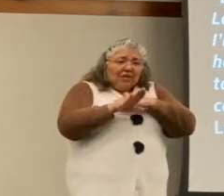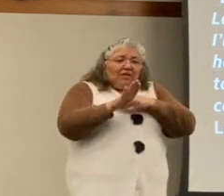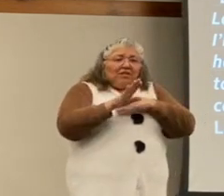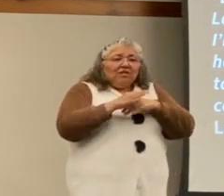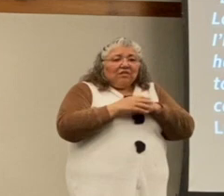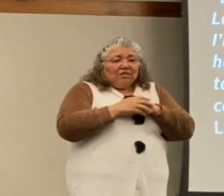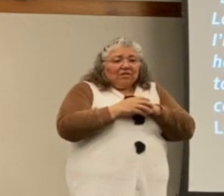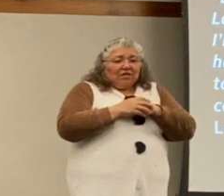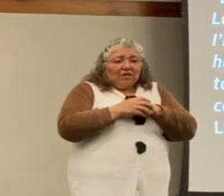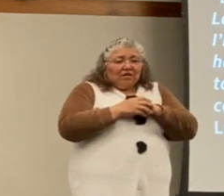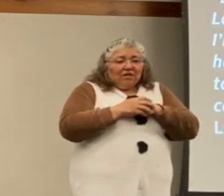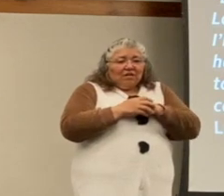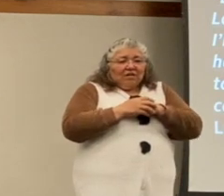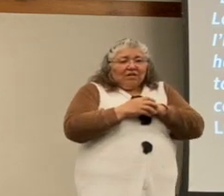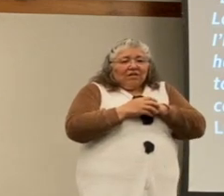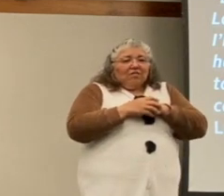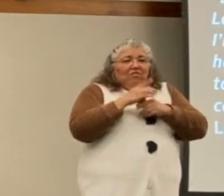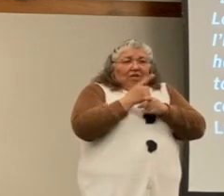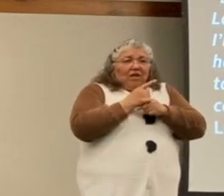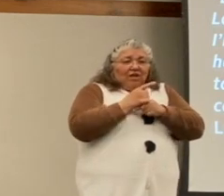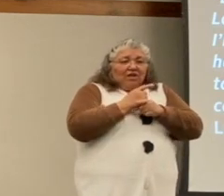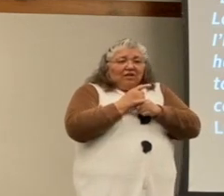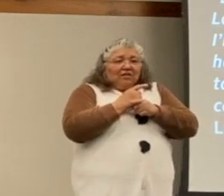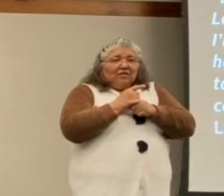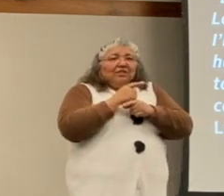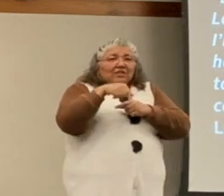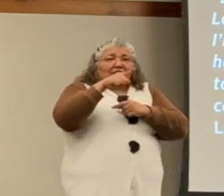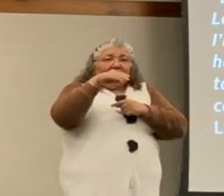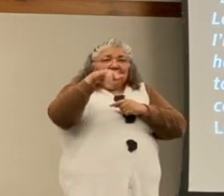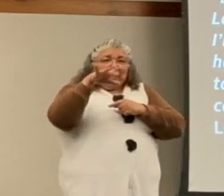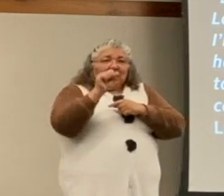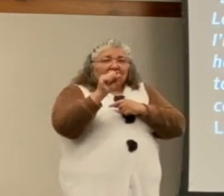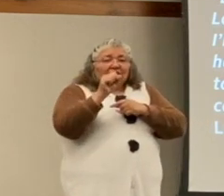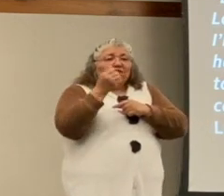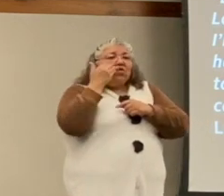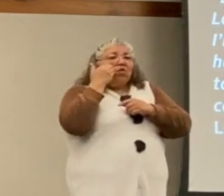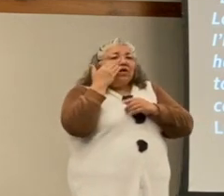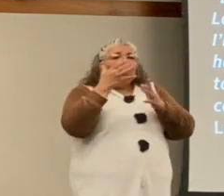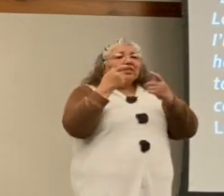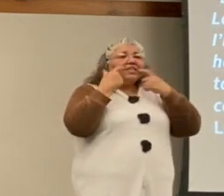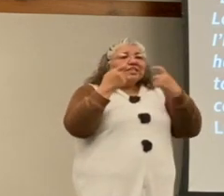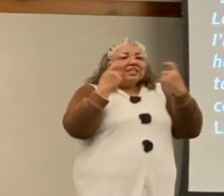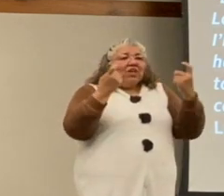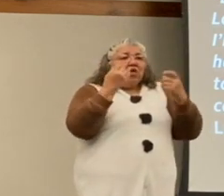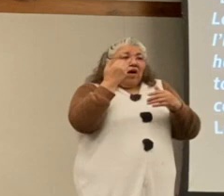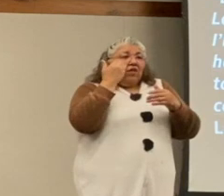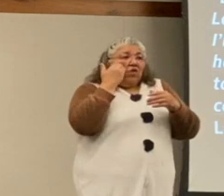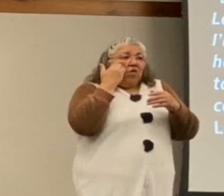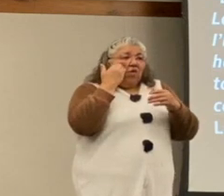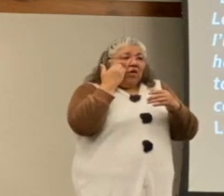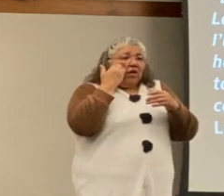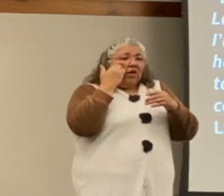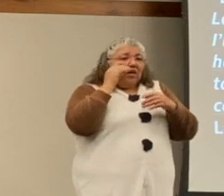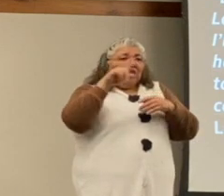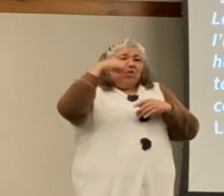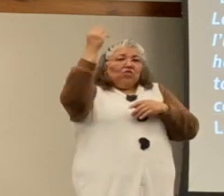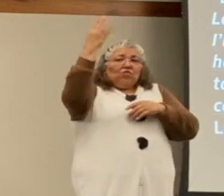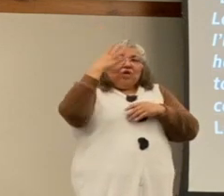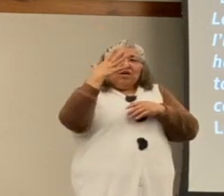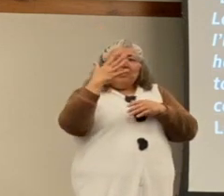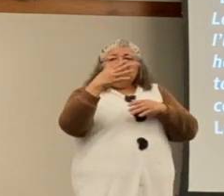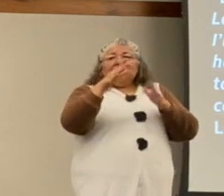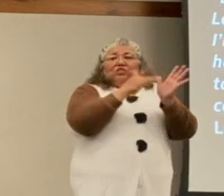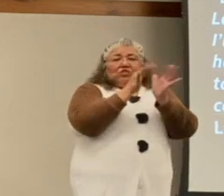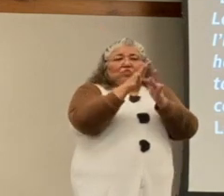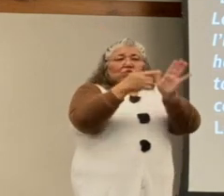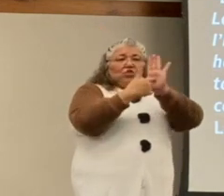him, right? This is Zacchaeus knowing that he was a sinner and knowing the grace that Jesus was showing